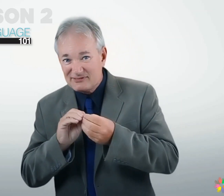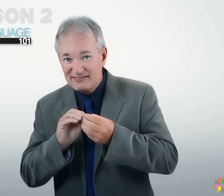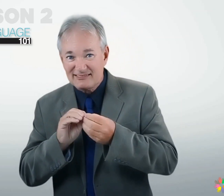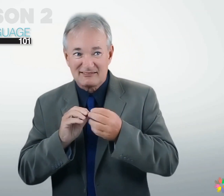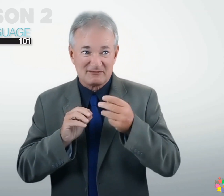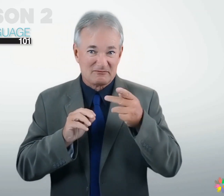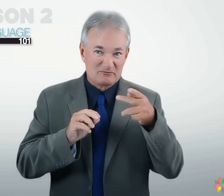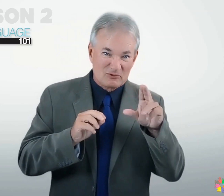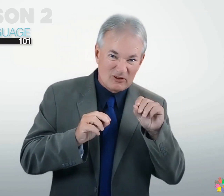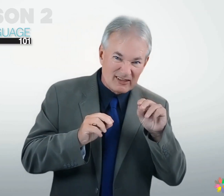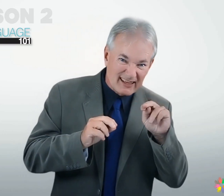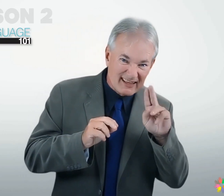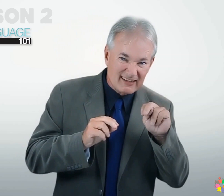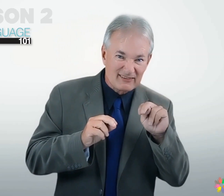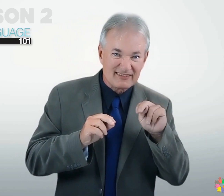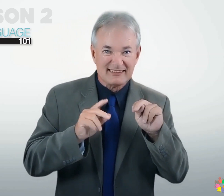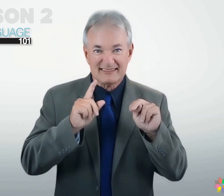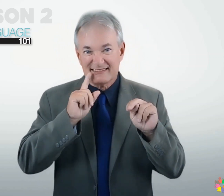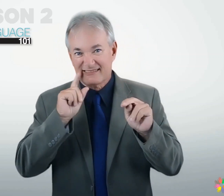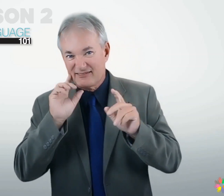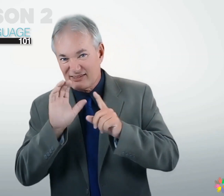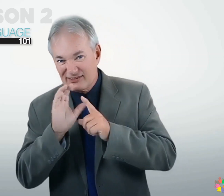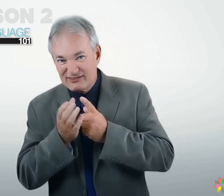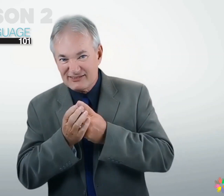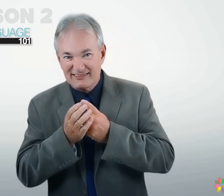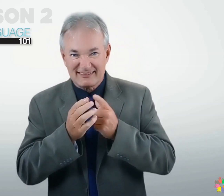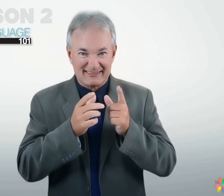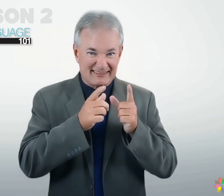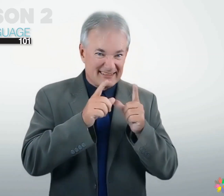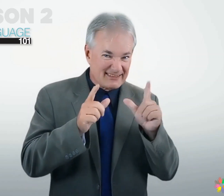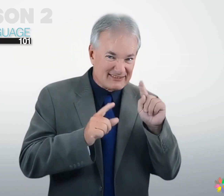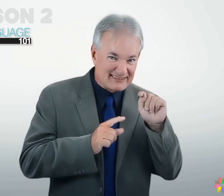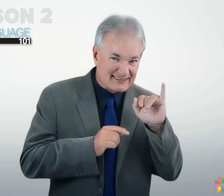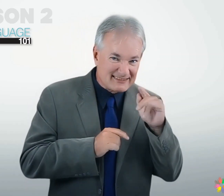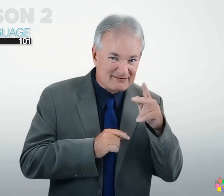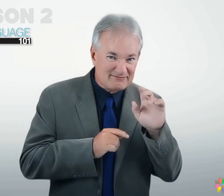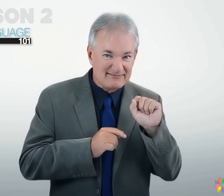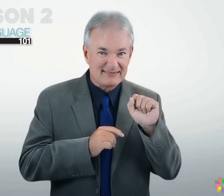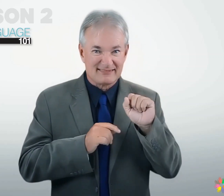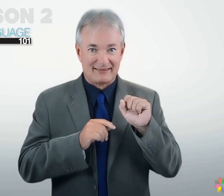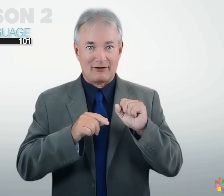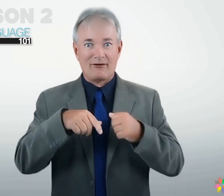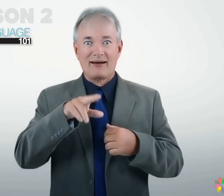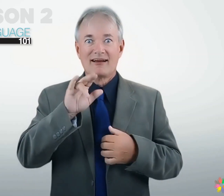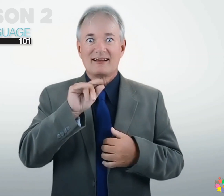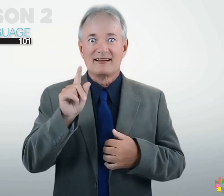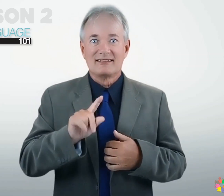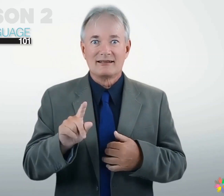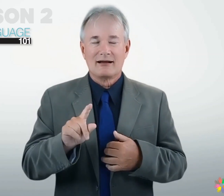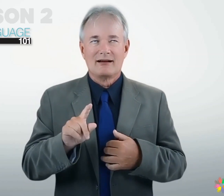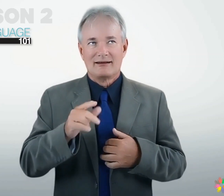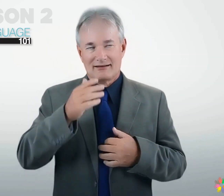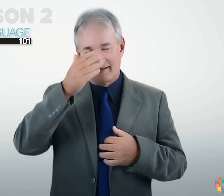numbers, pronouns as well, deaf culture and language tips, and a quiz.